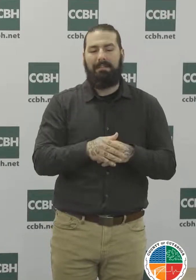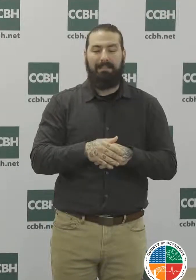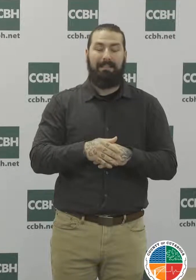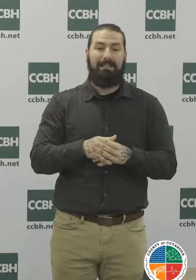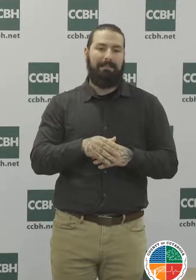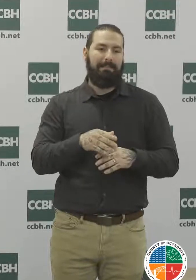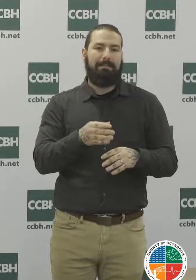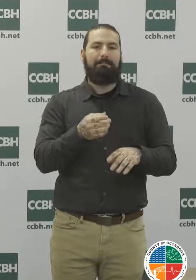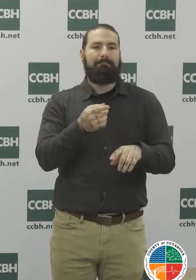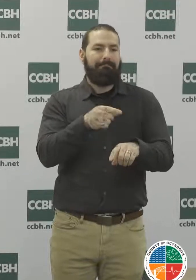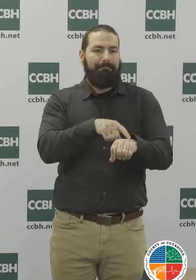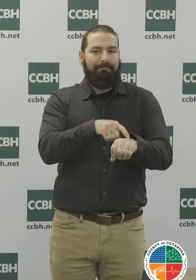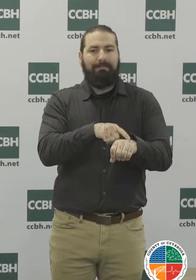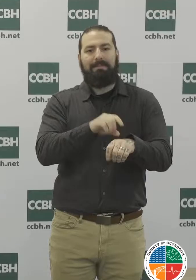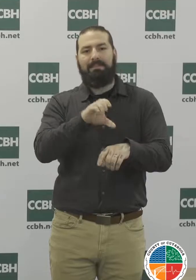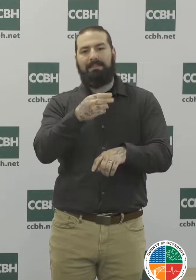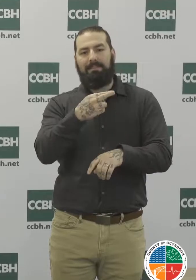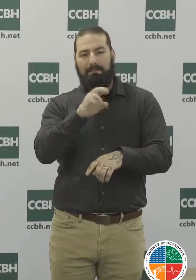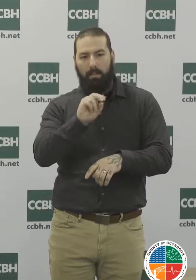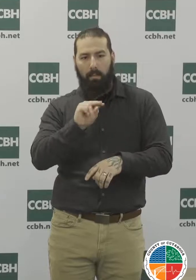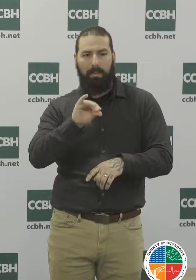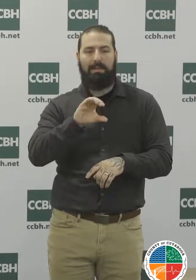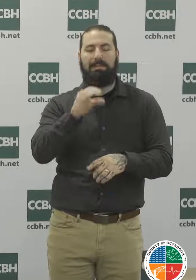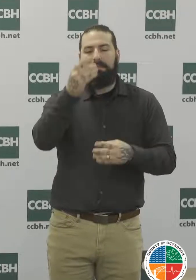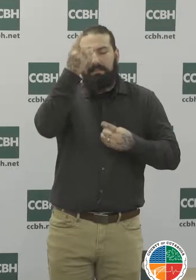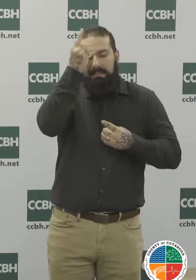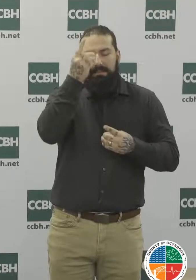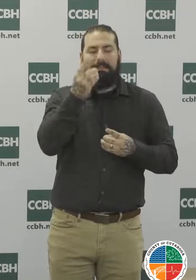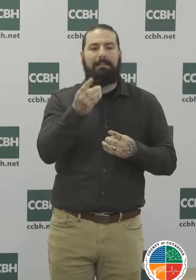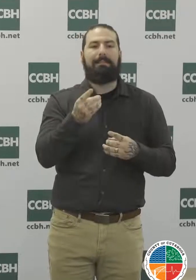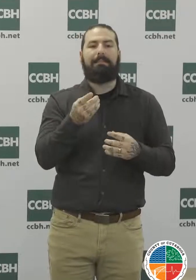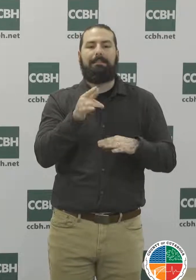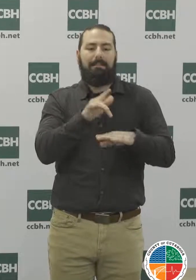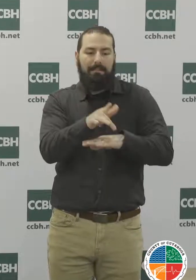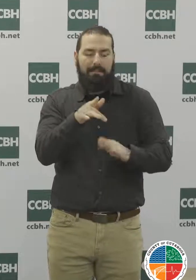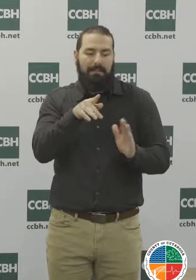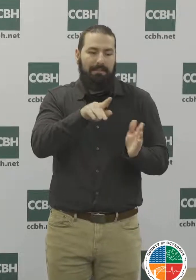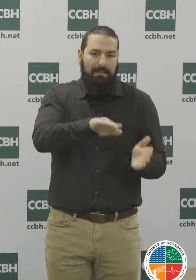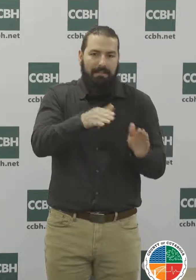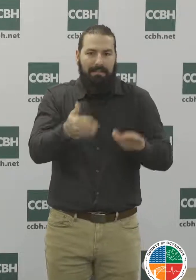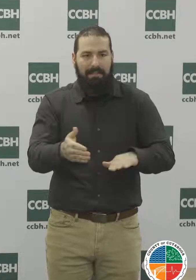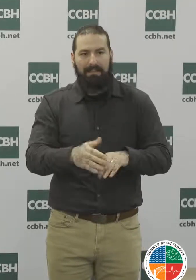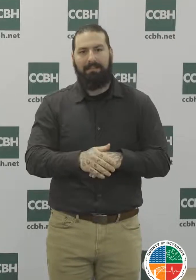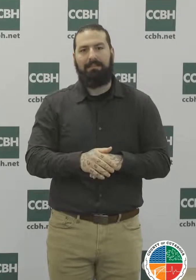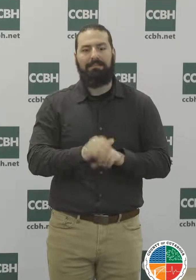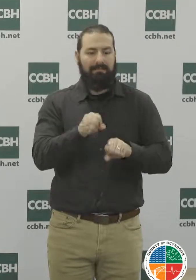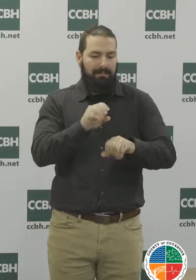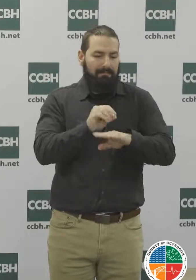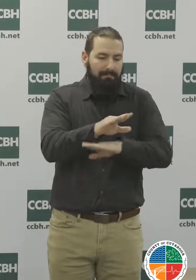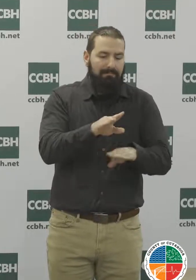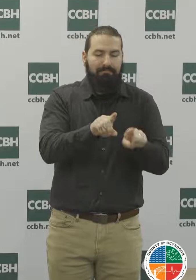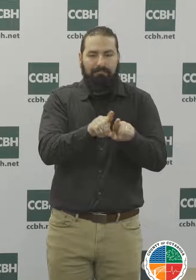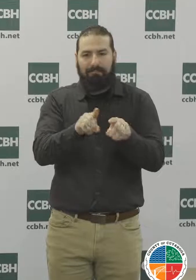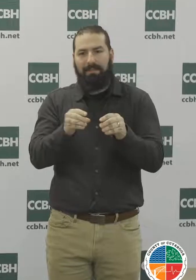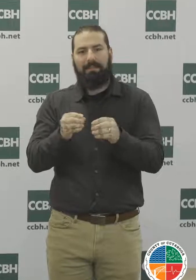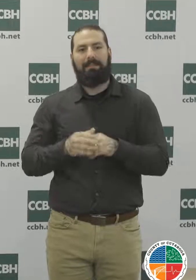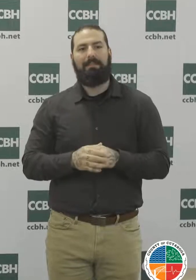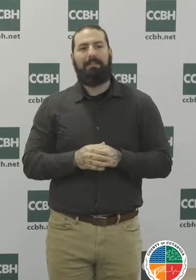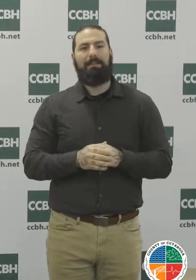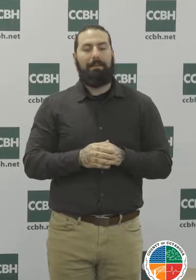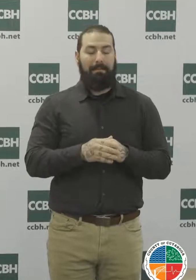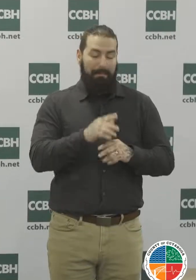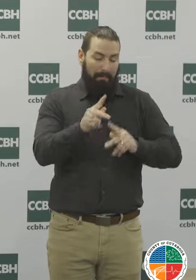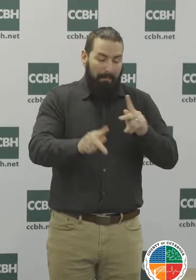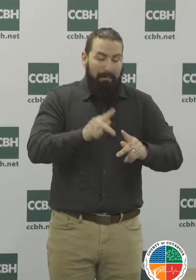disease and early death. You've seen this week that thousands of individuals have exercised their First Amendment